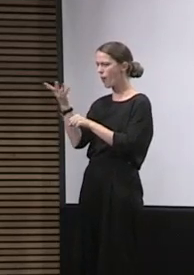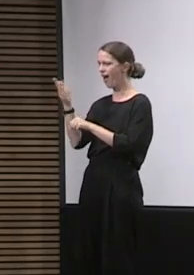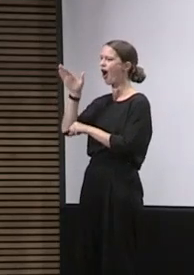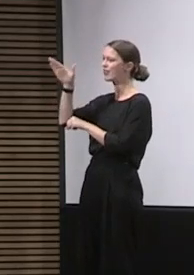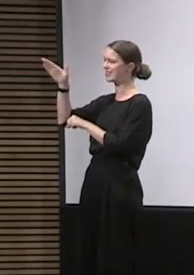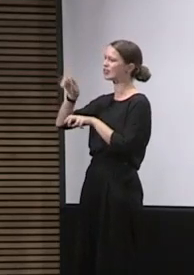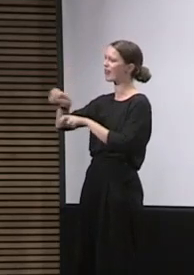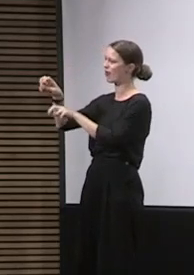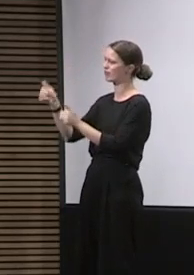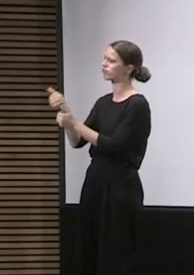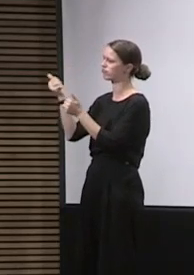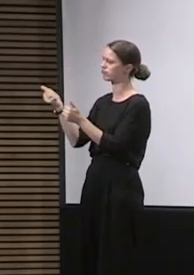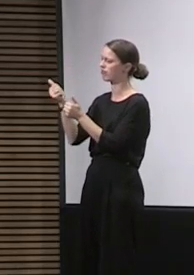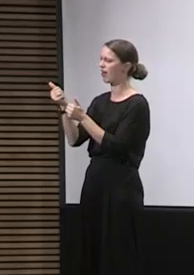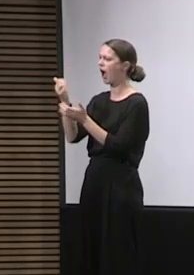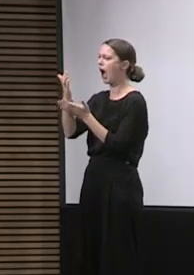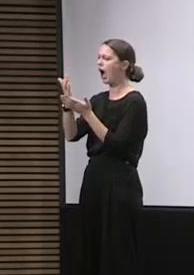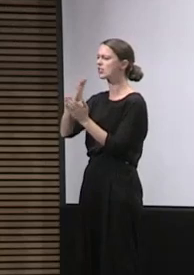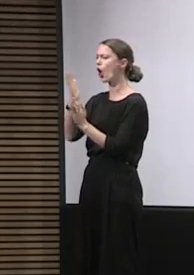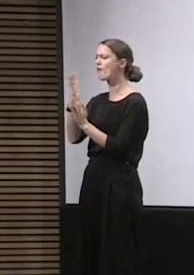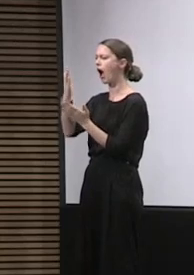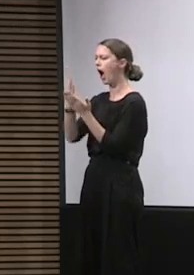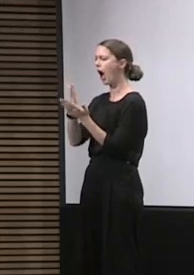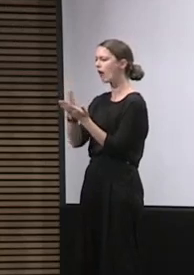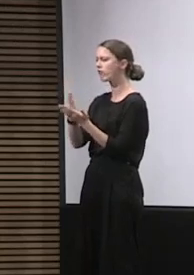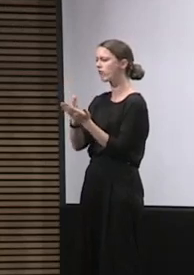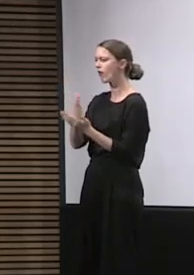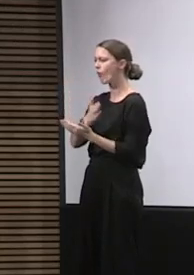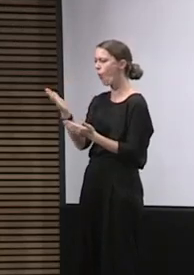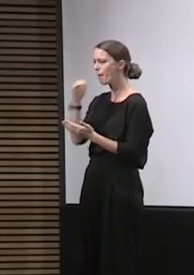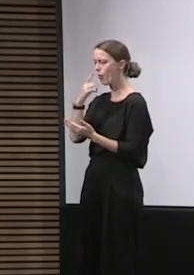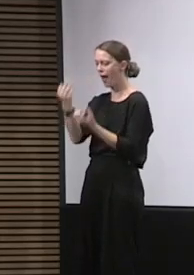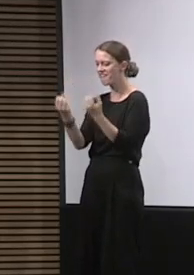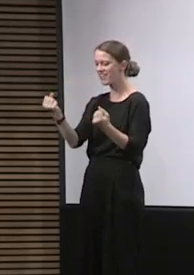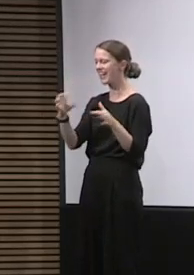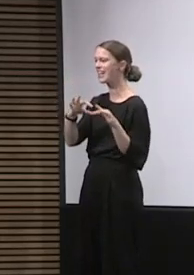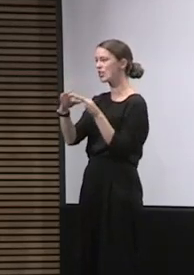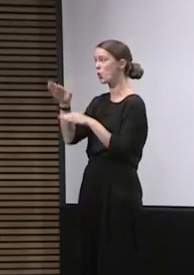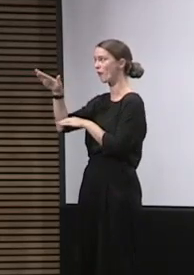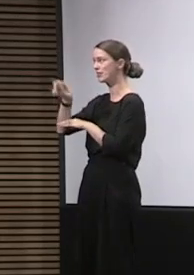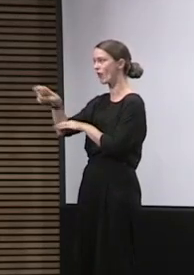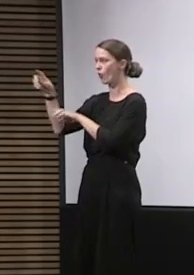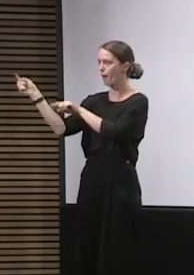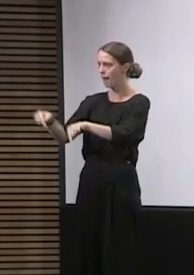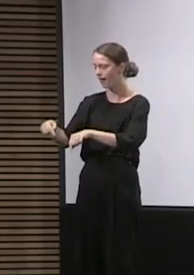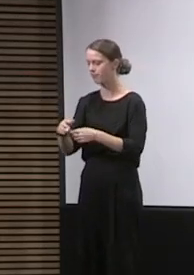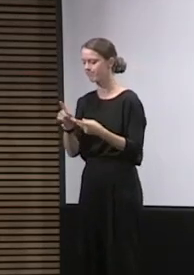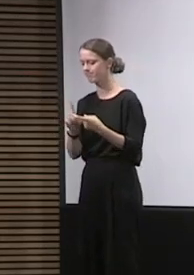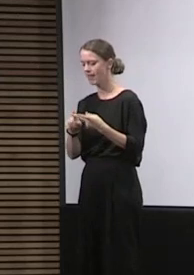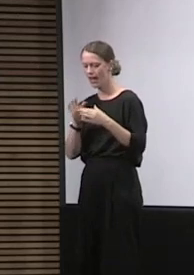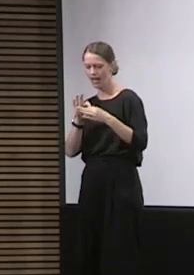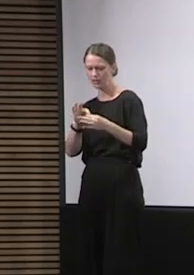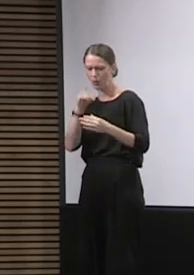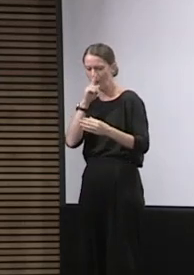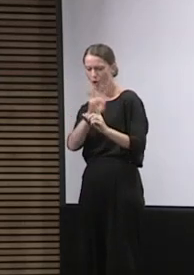travel, with just over half of all the cases reporting overseas travel, as well as links to